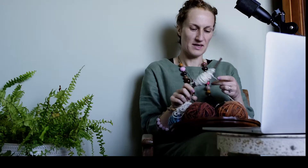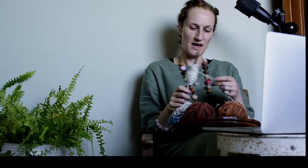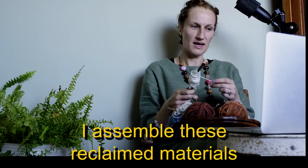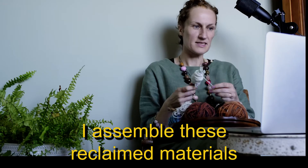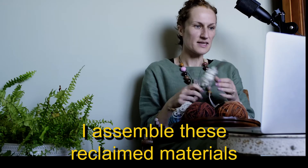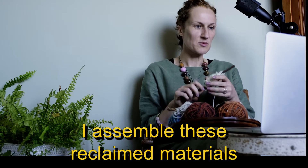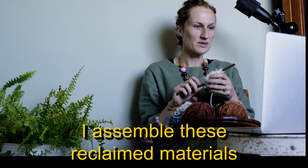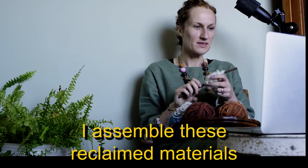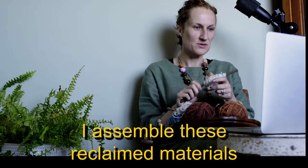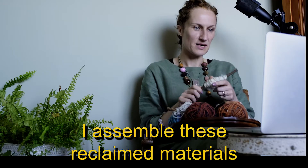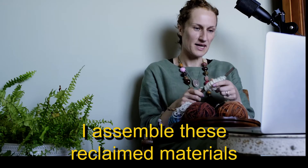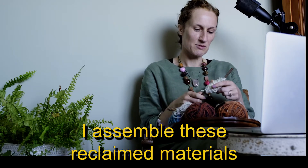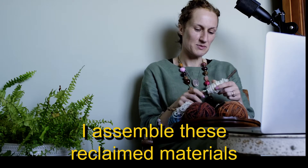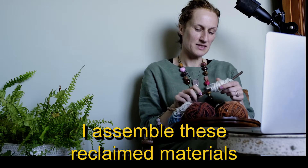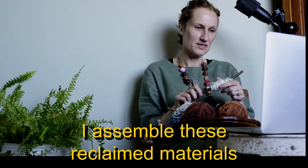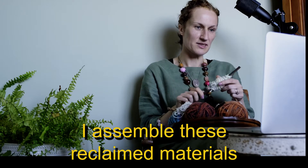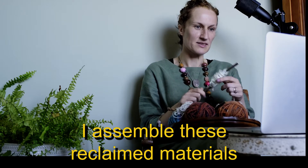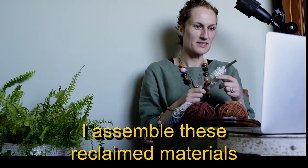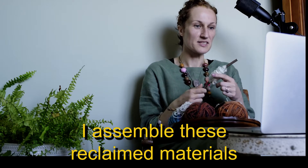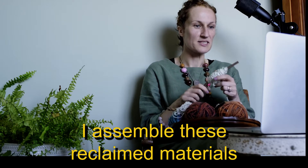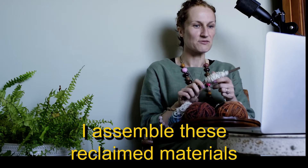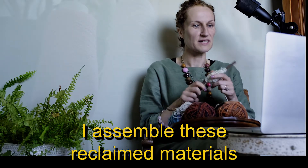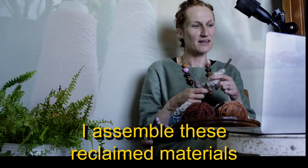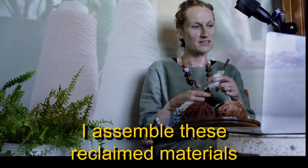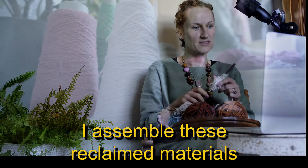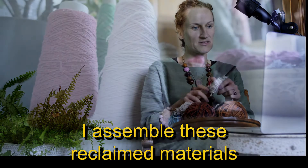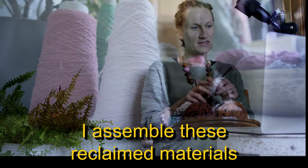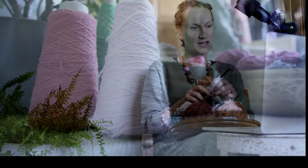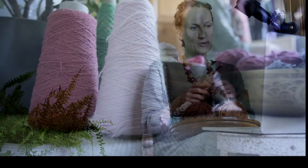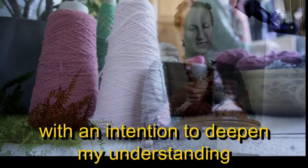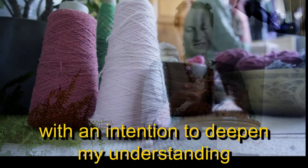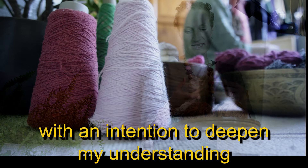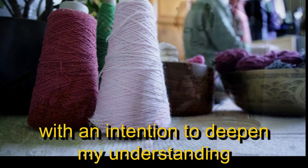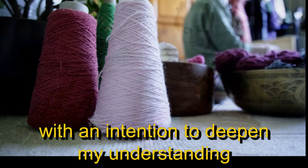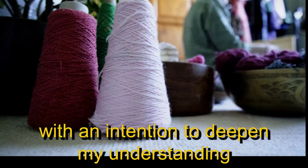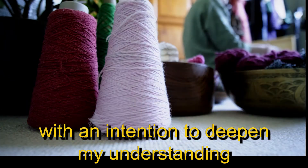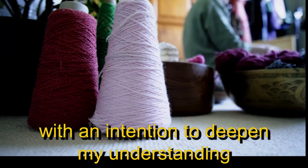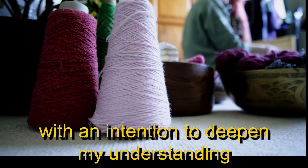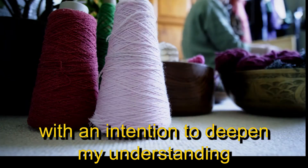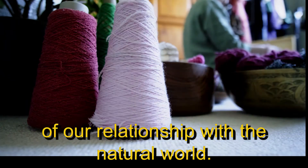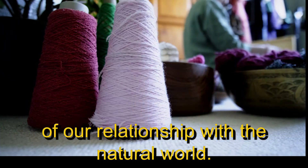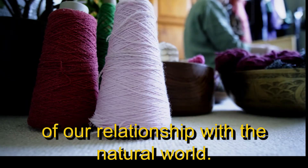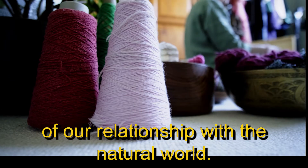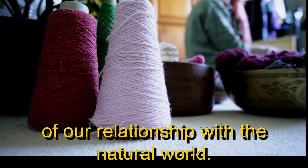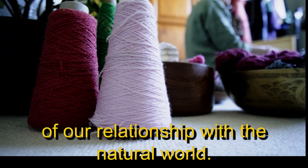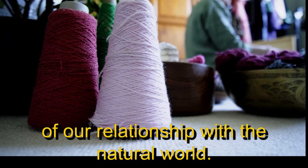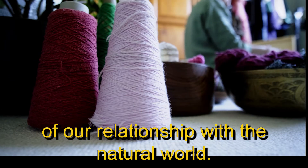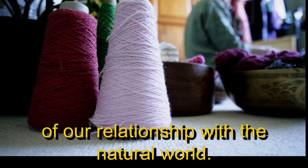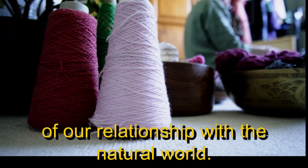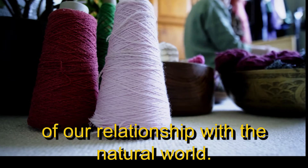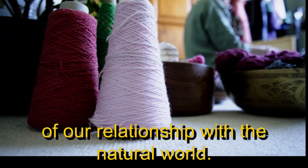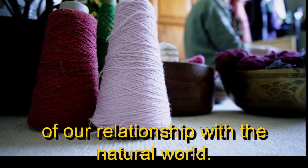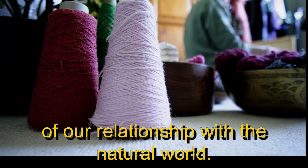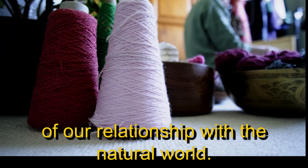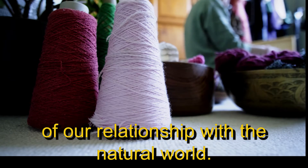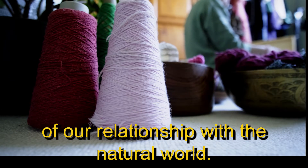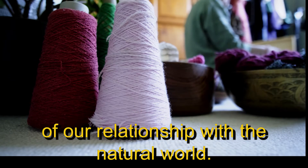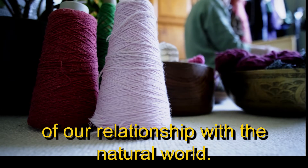I assemble these reclaimed materials into different narratives with an intention to deepen my understanding of our relationship with the natural